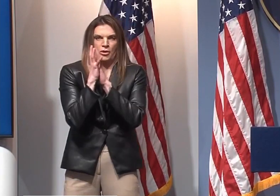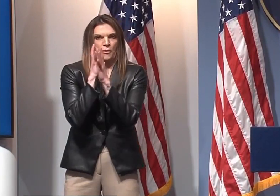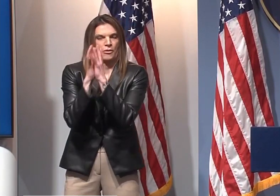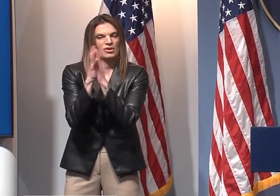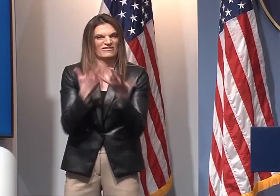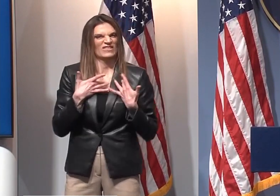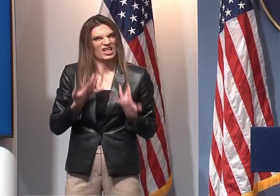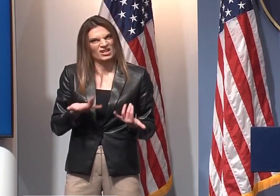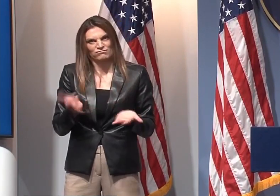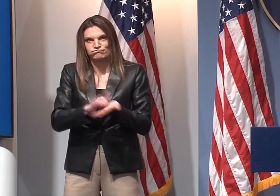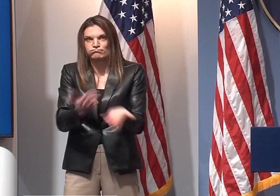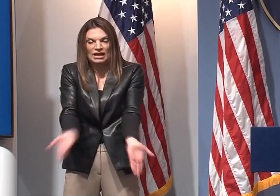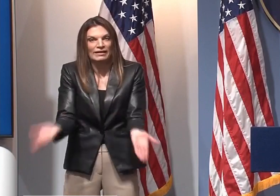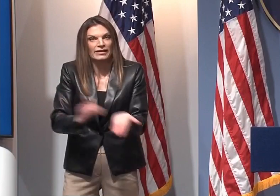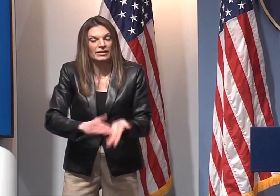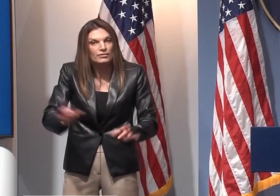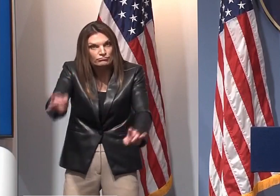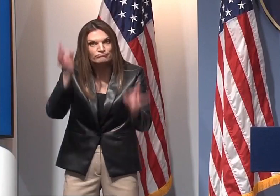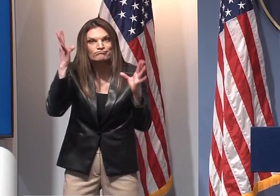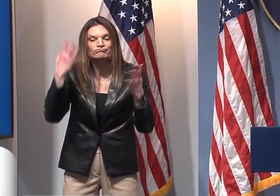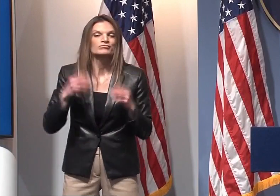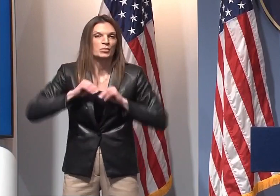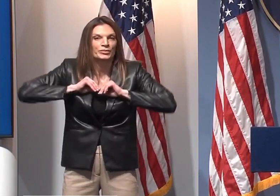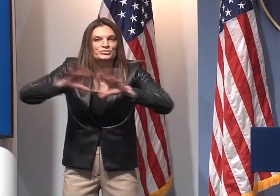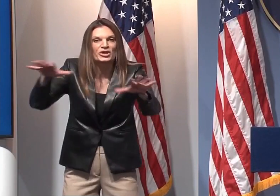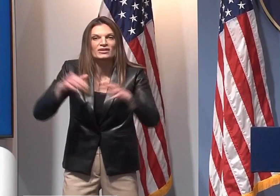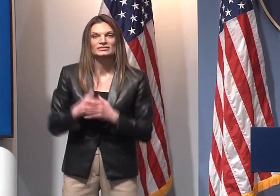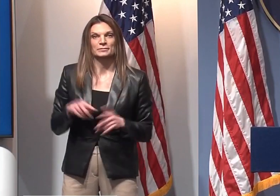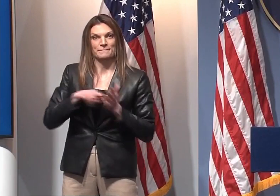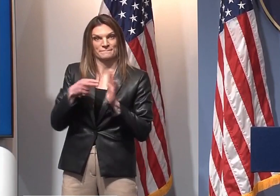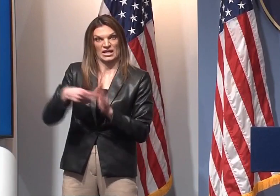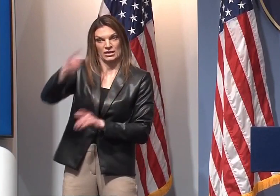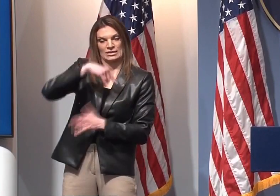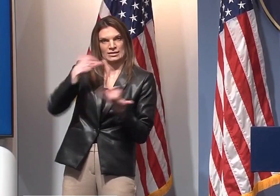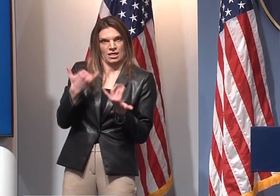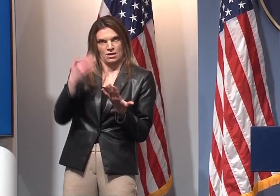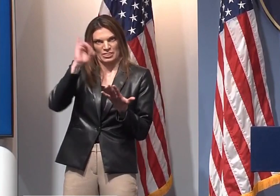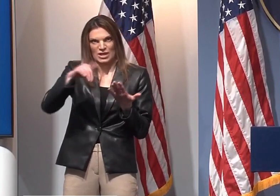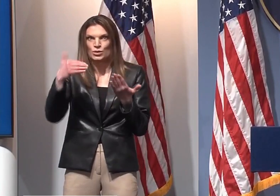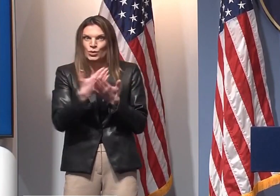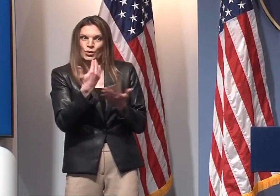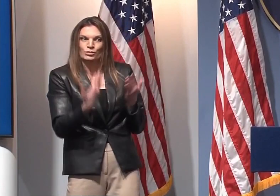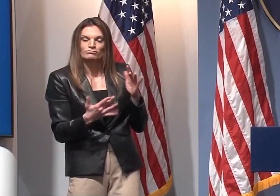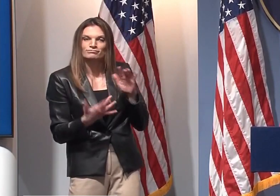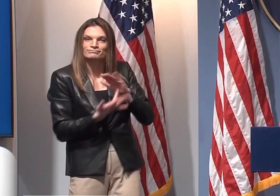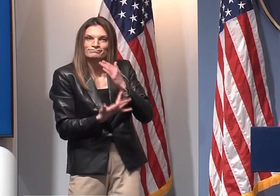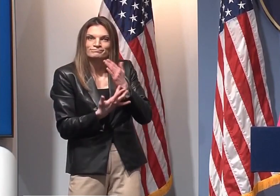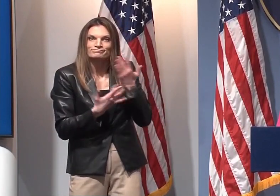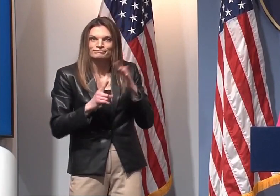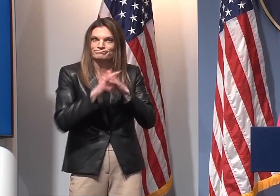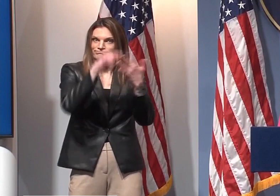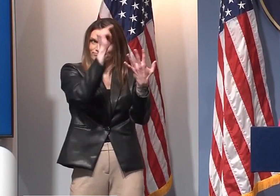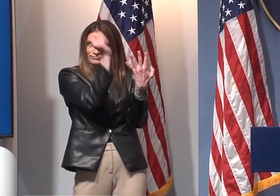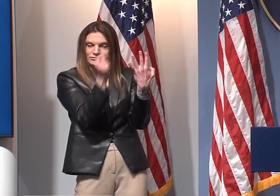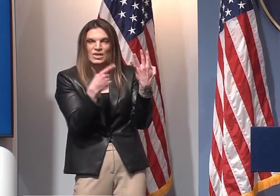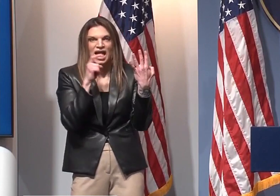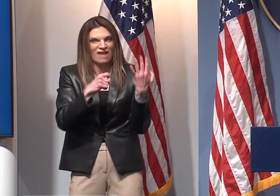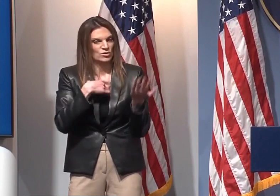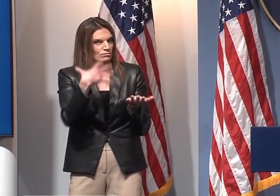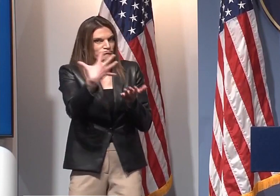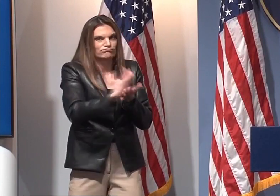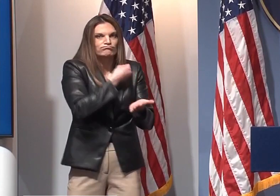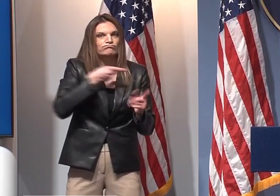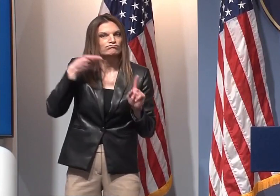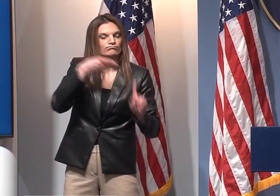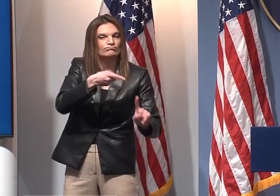our toolbox right now to get these cases and hospitalizations down. Again, just